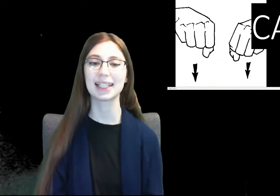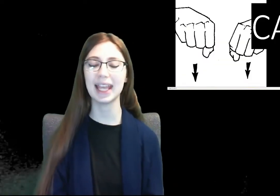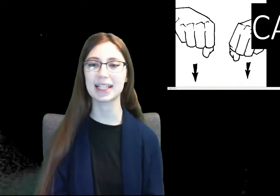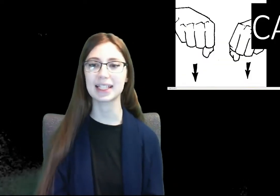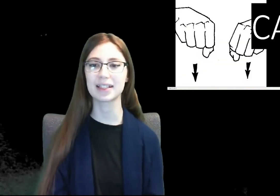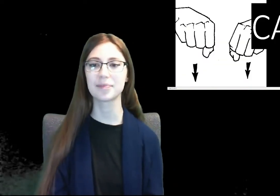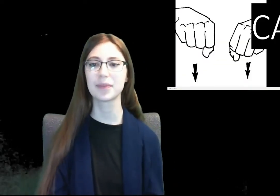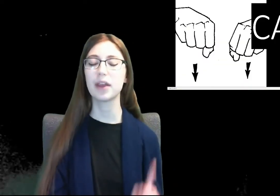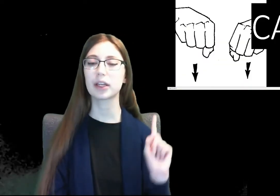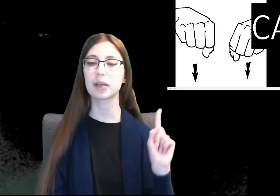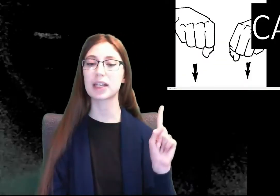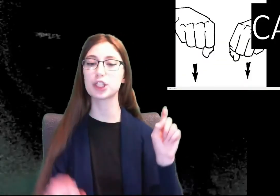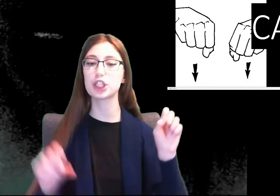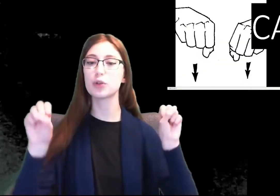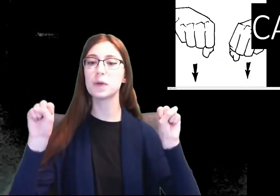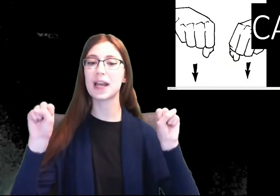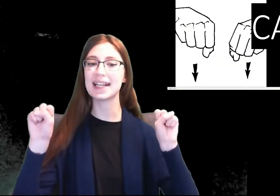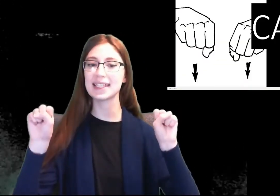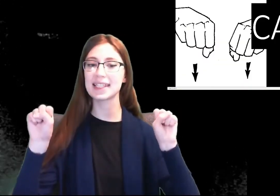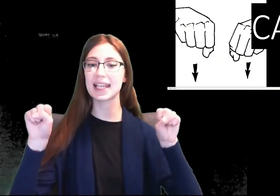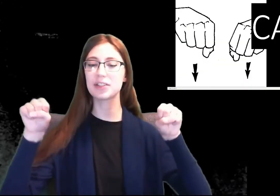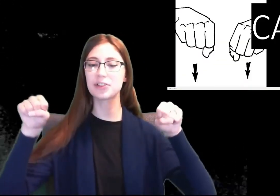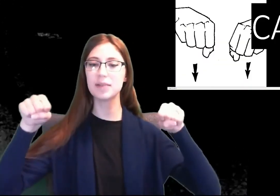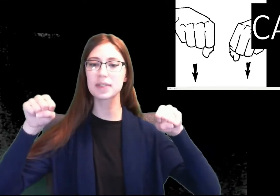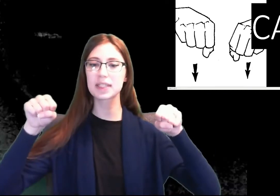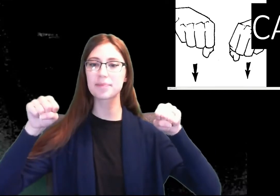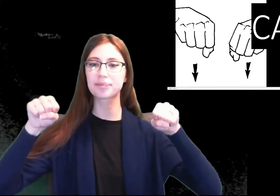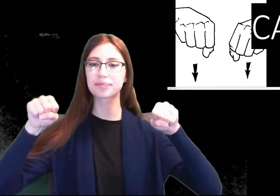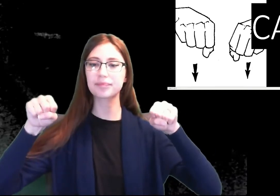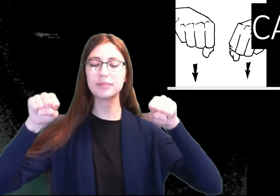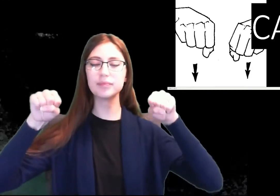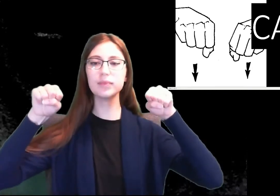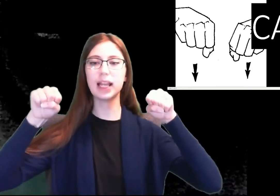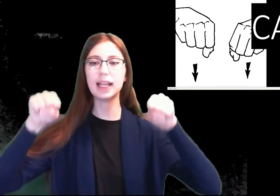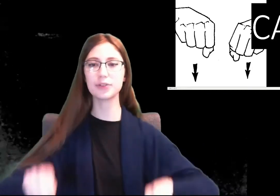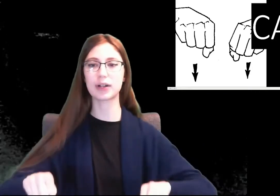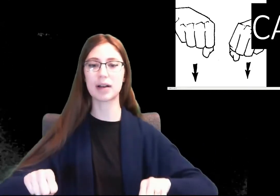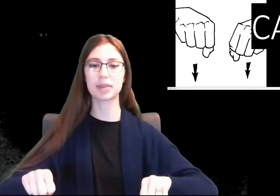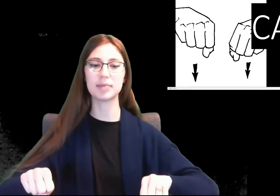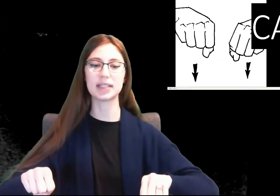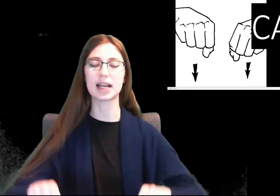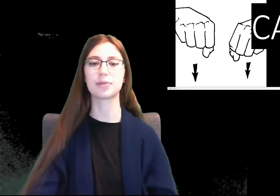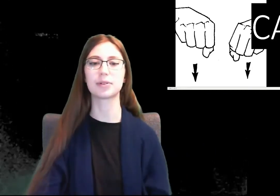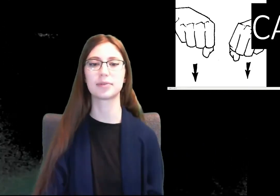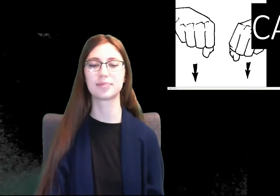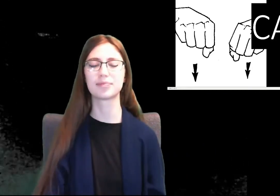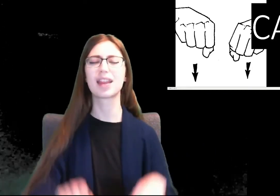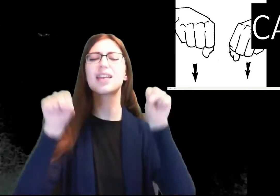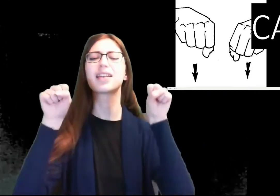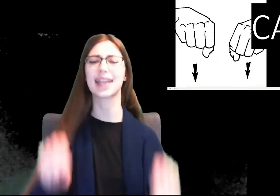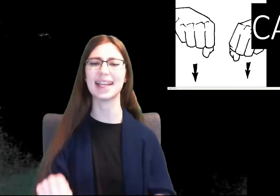Can. You can make two S hand shapes and drop them down.